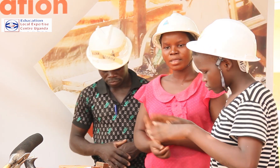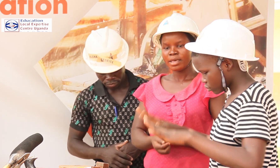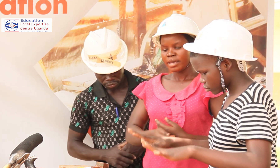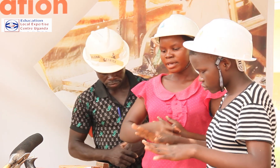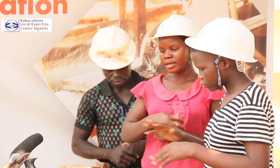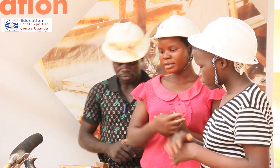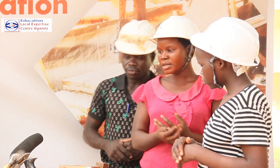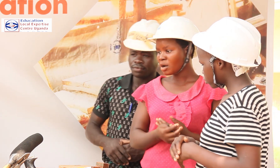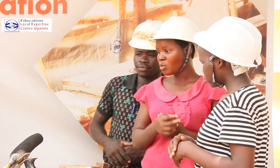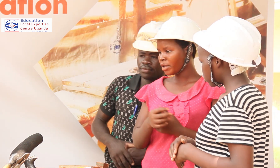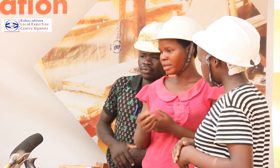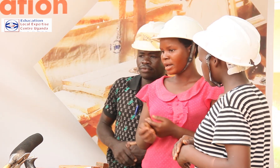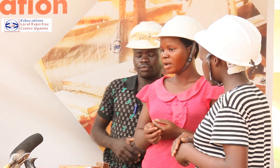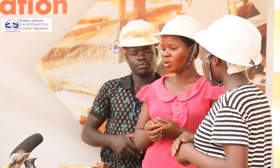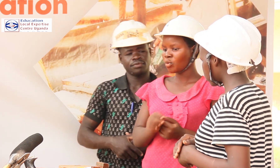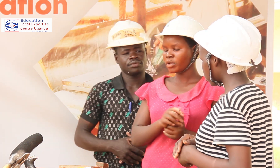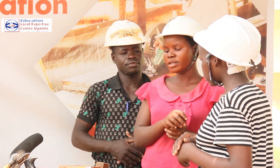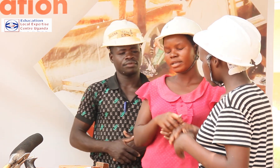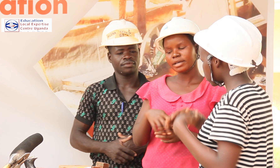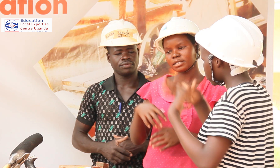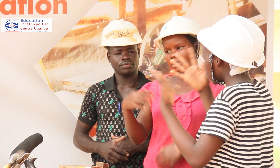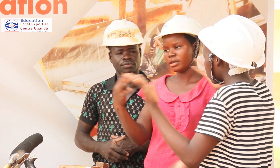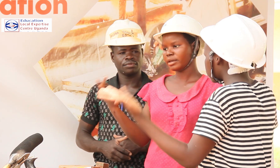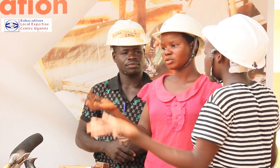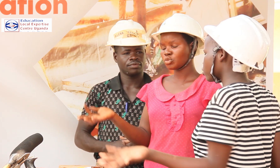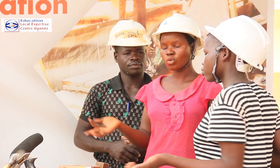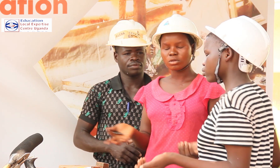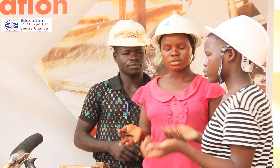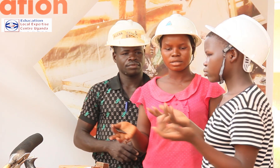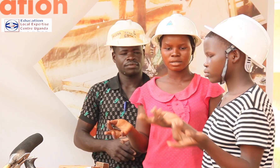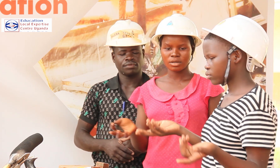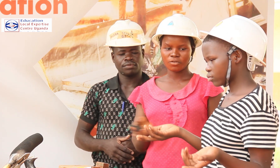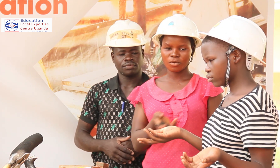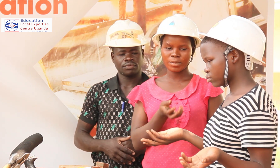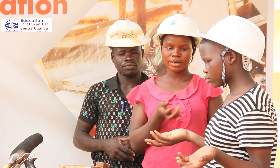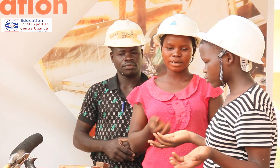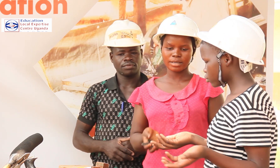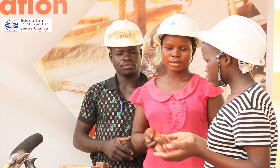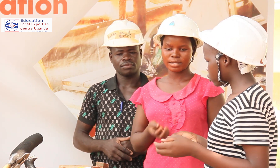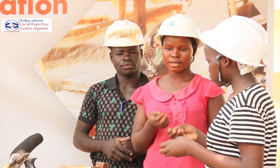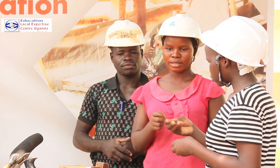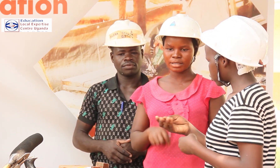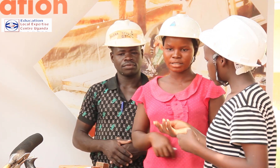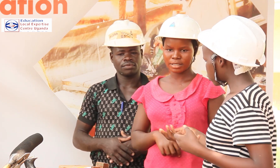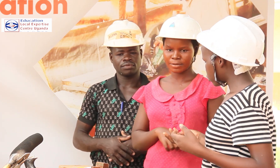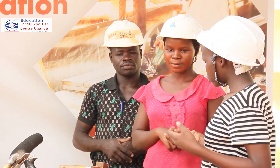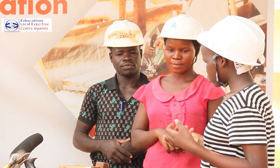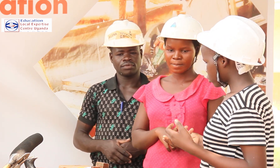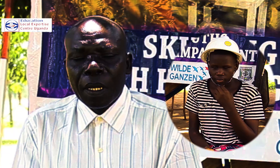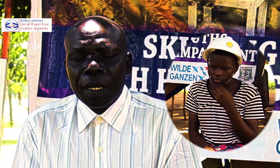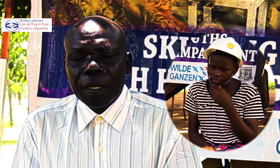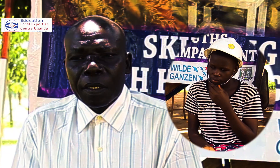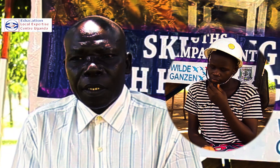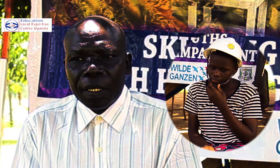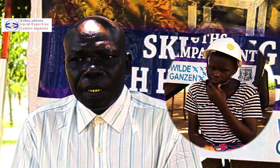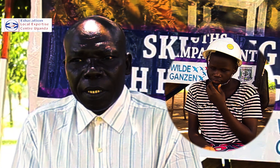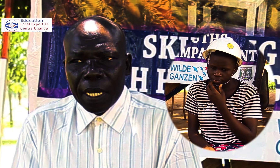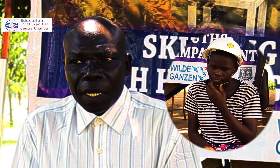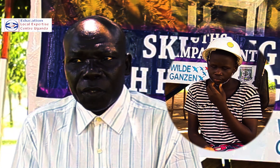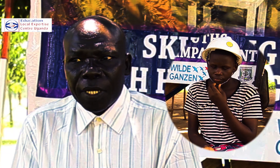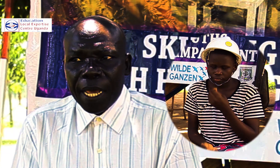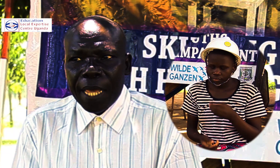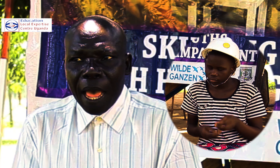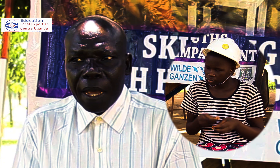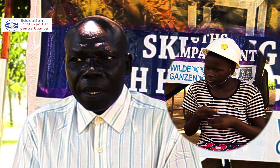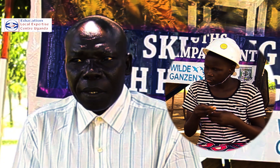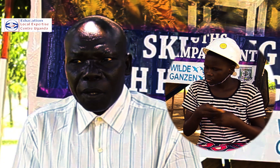chair, and now where will they get the tools for making it?